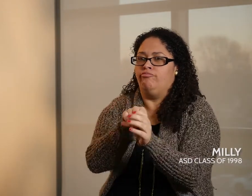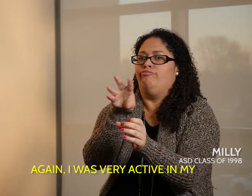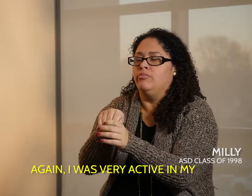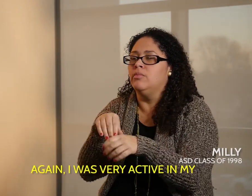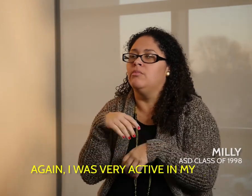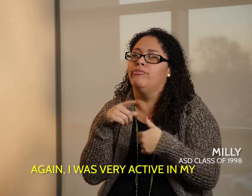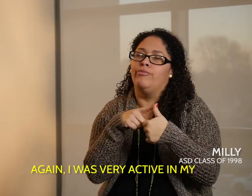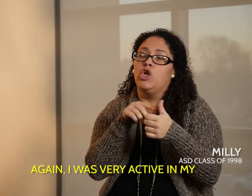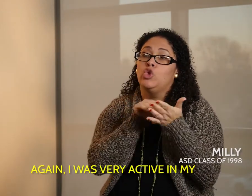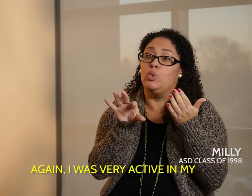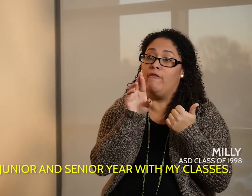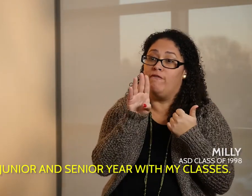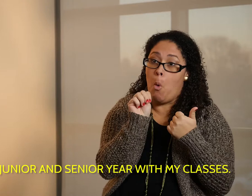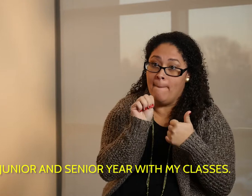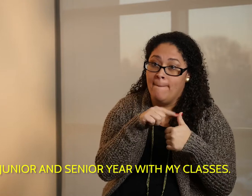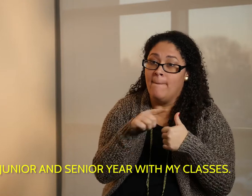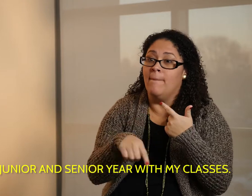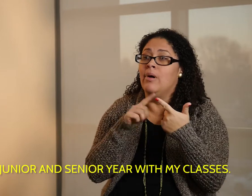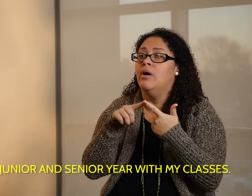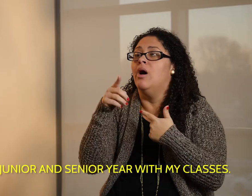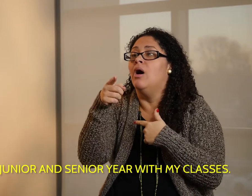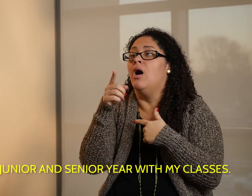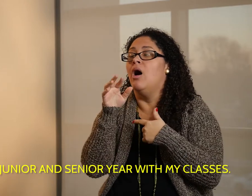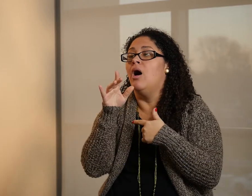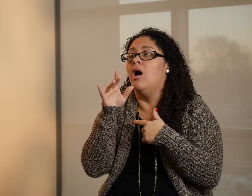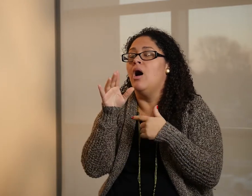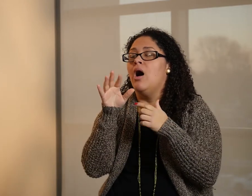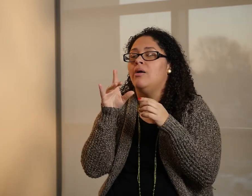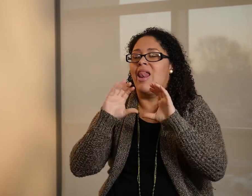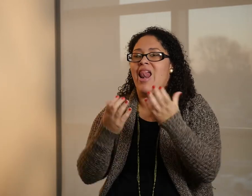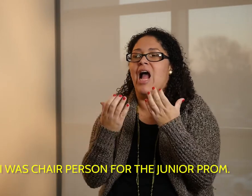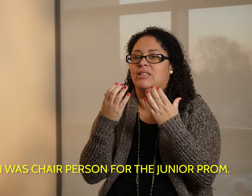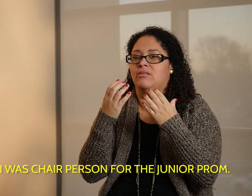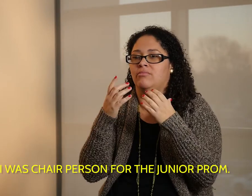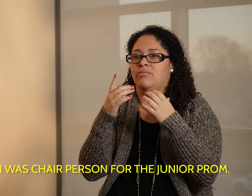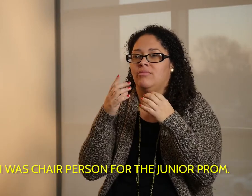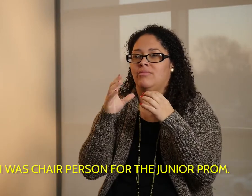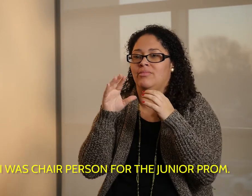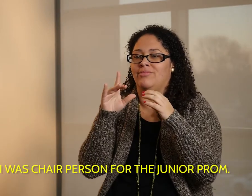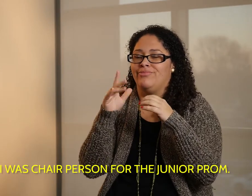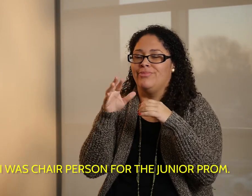Again, I was very active in my junior and senior year with my classes. I was chairperson for the junior prom.